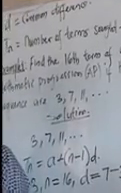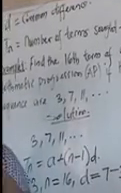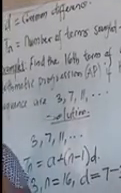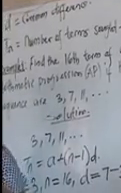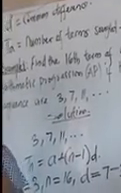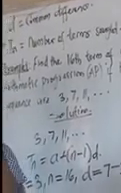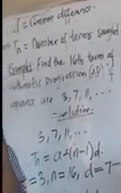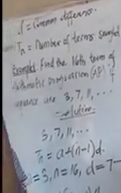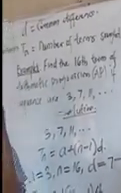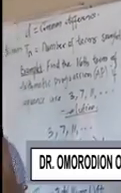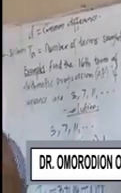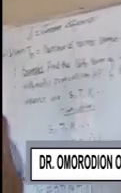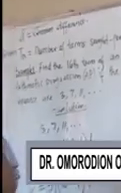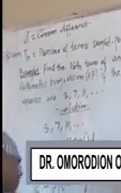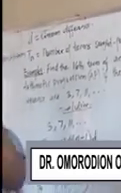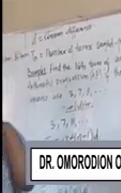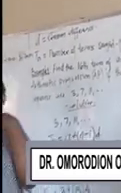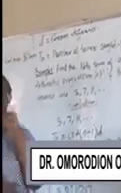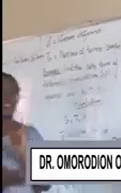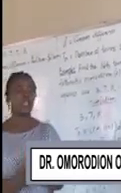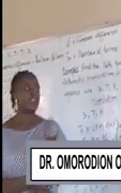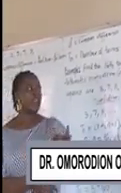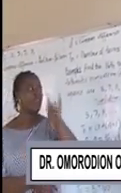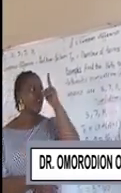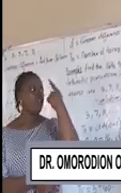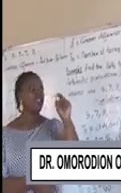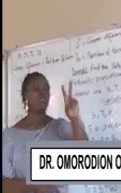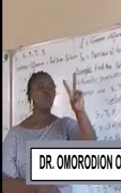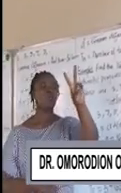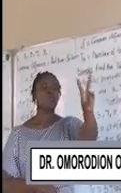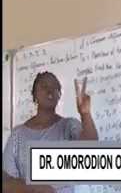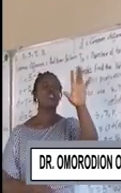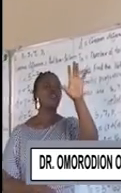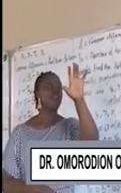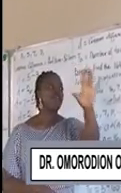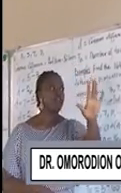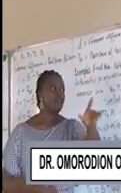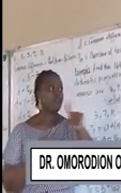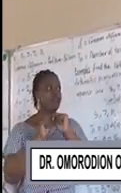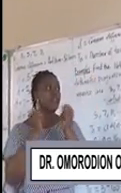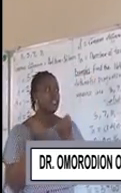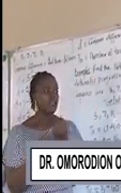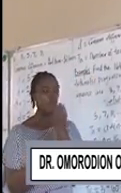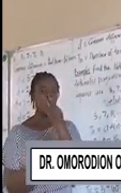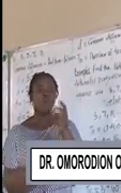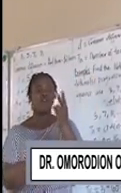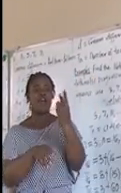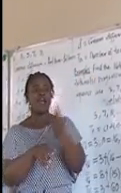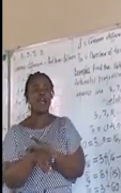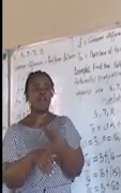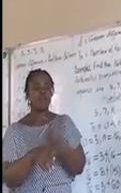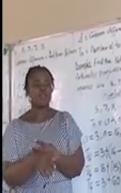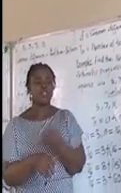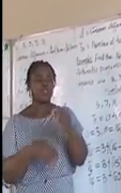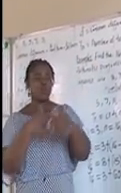Example 2, the question says, find the 25th term of an AP, arithmetic progression.